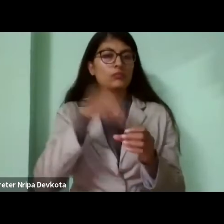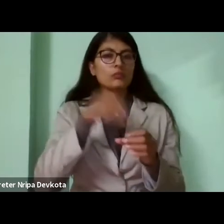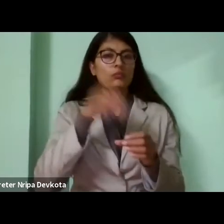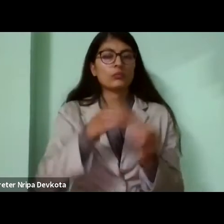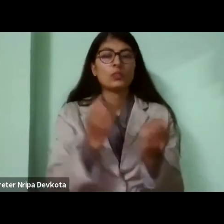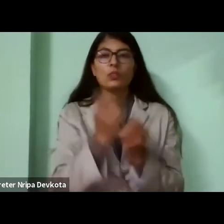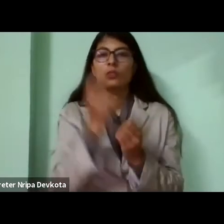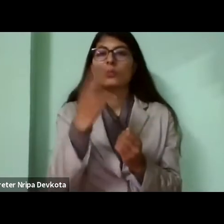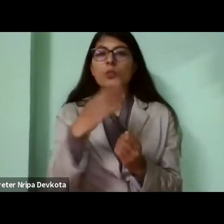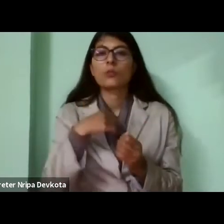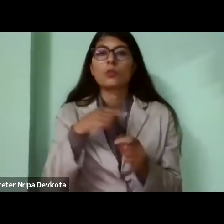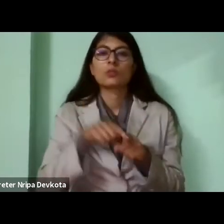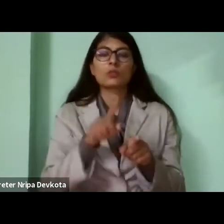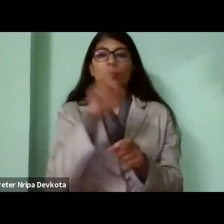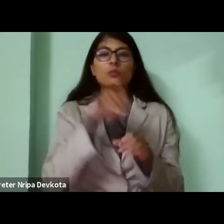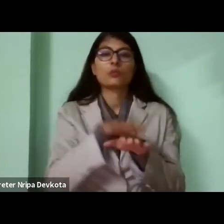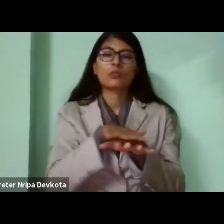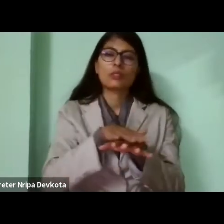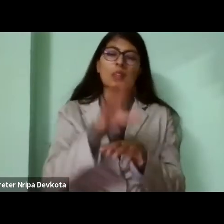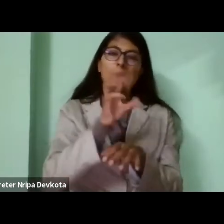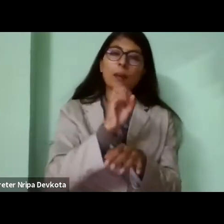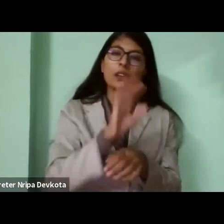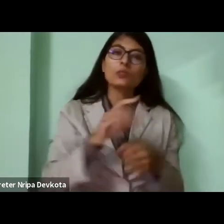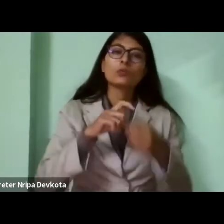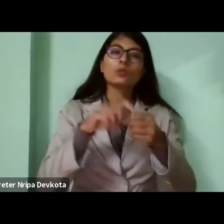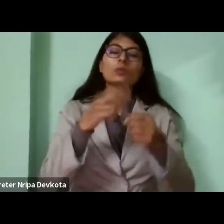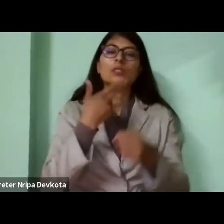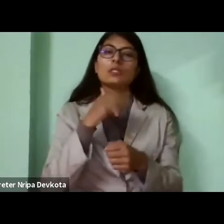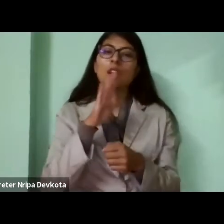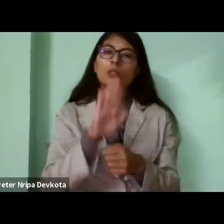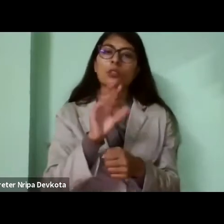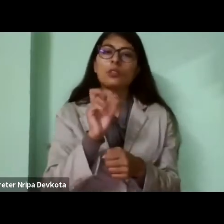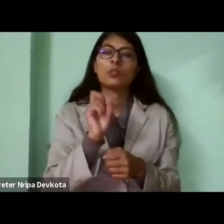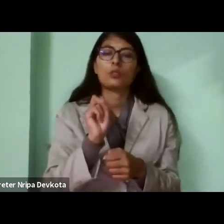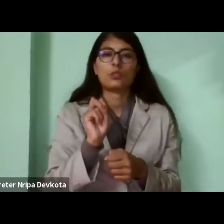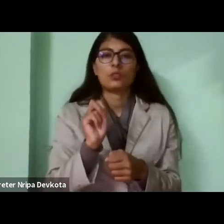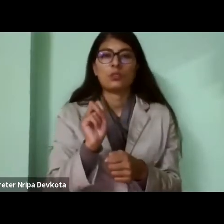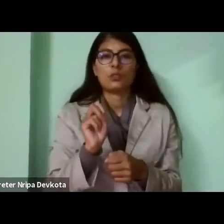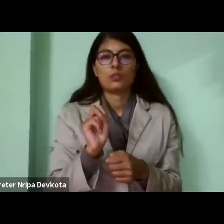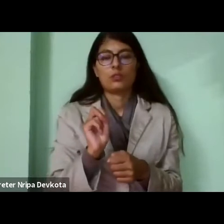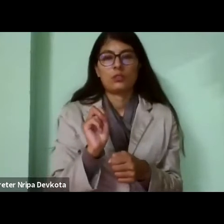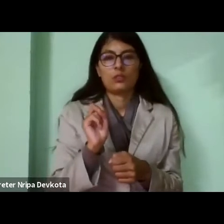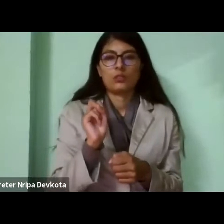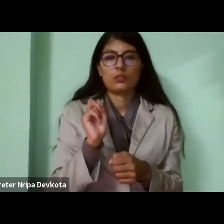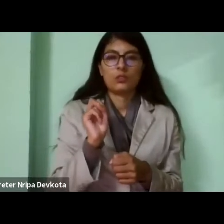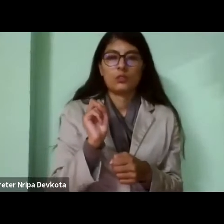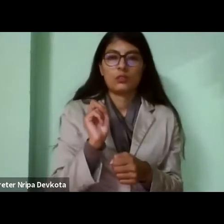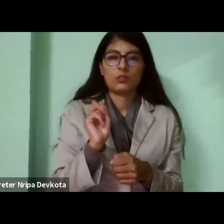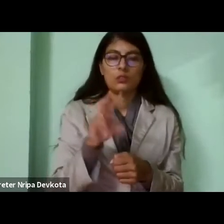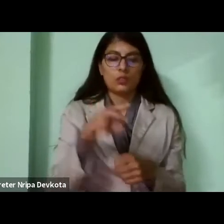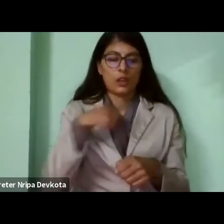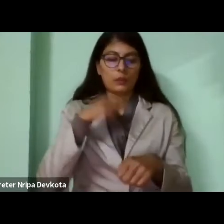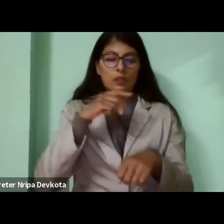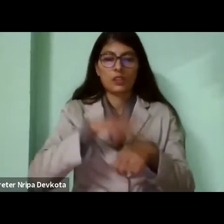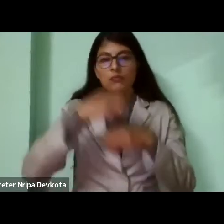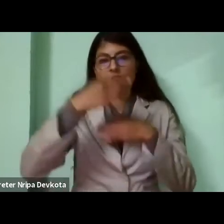that I could ask and kind of have this discussion. But I know we're constrained by time.